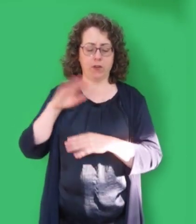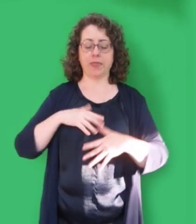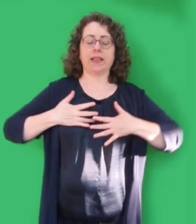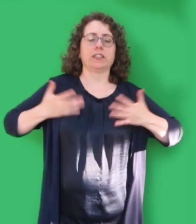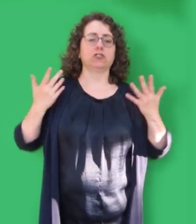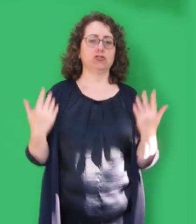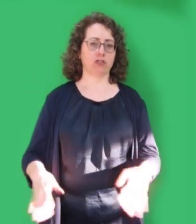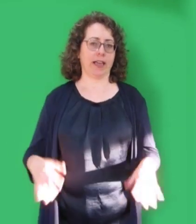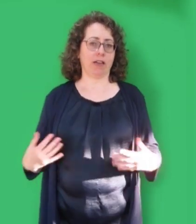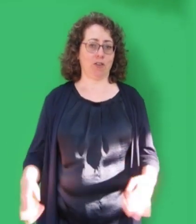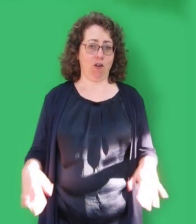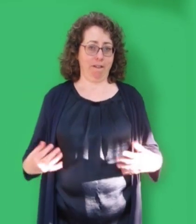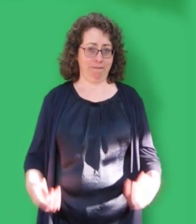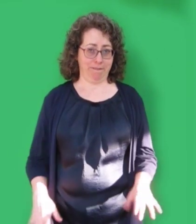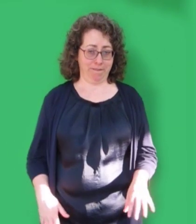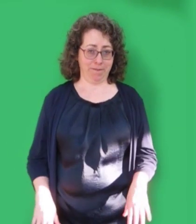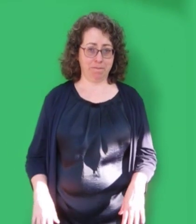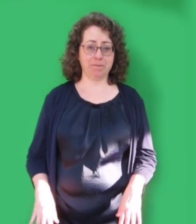Shake it off.